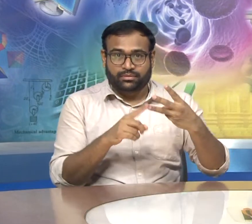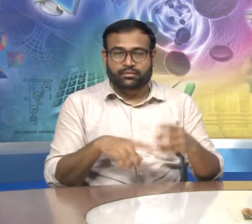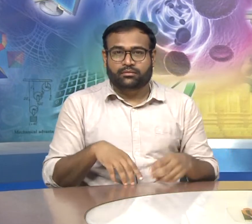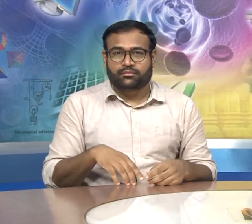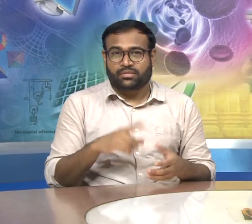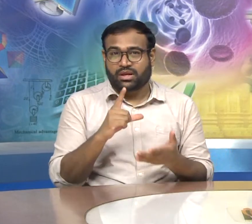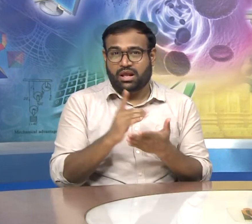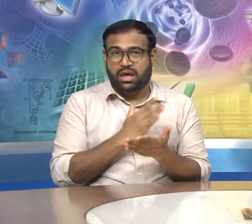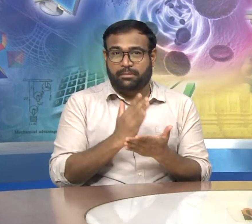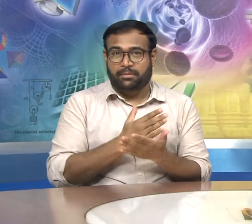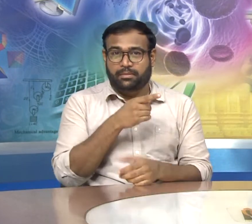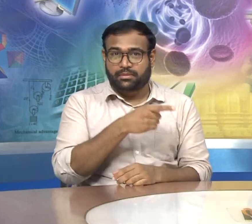Third,